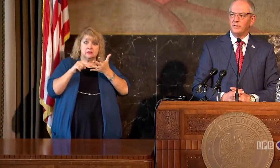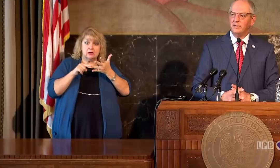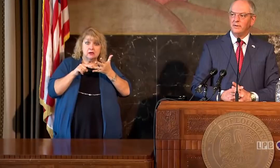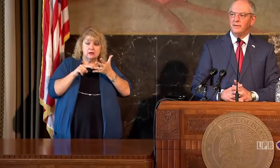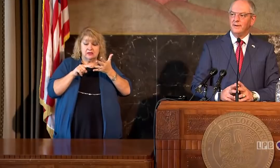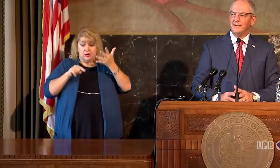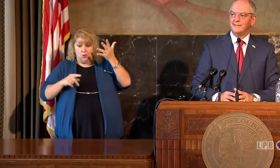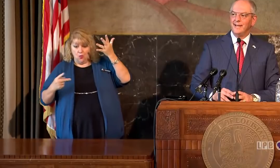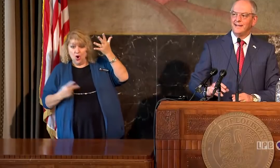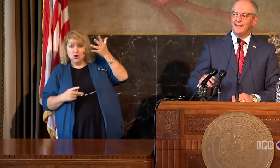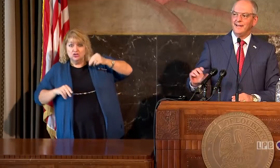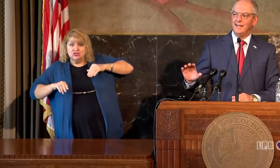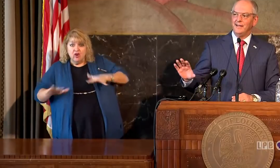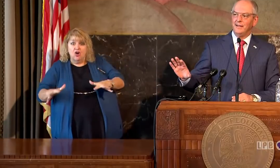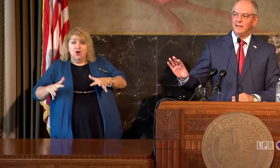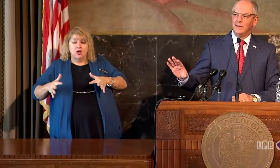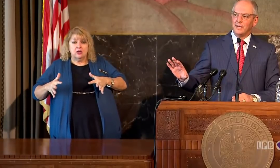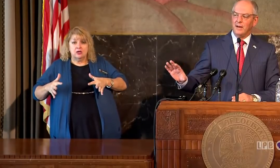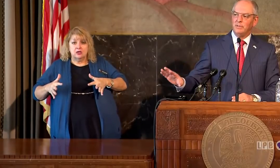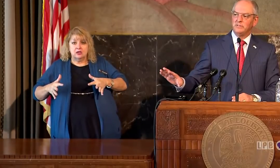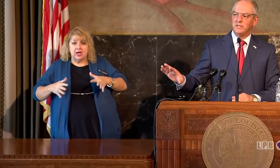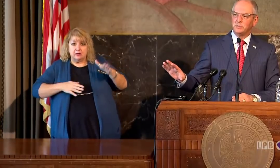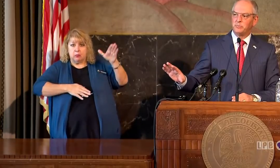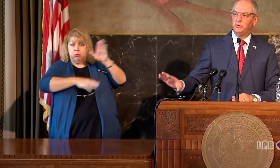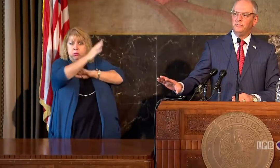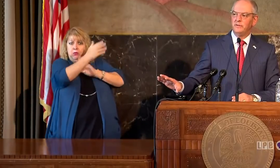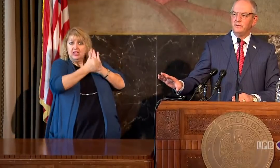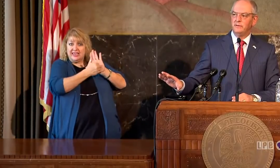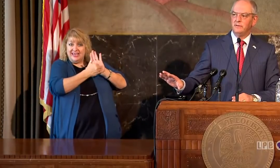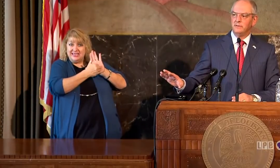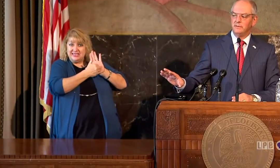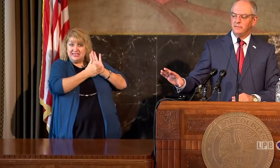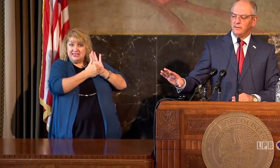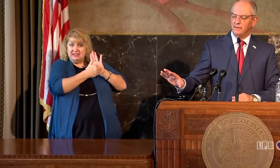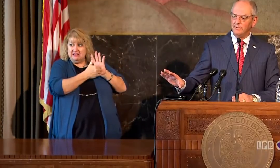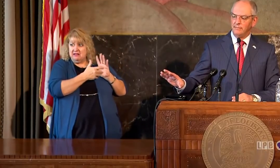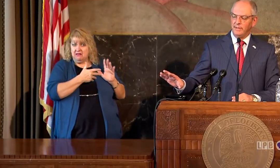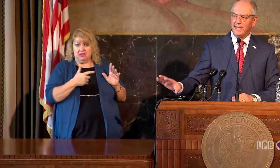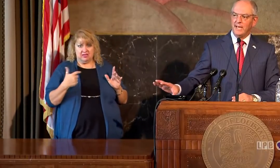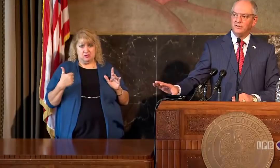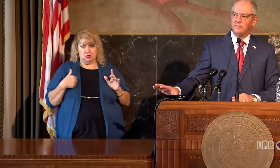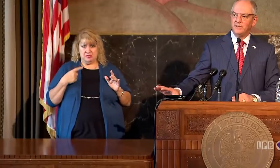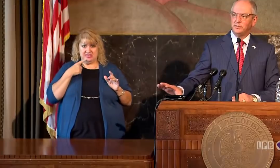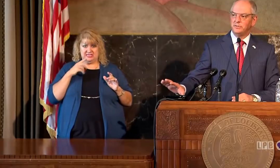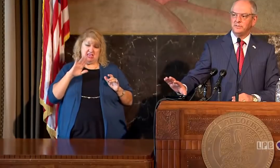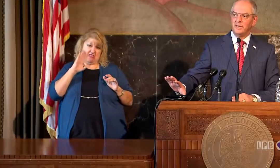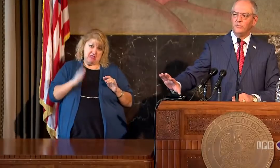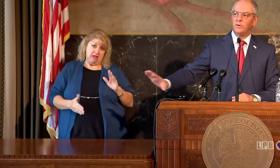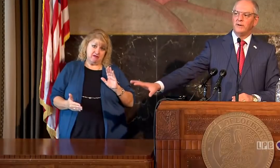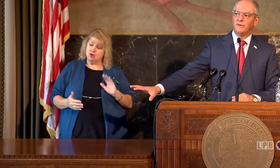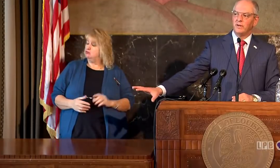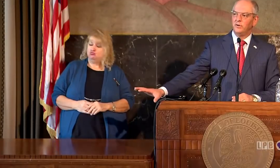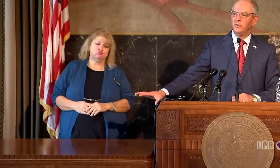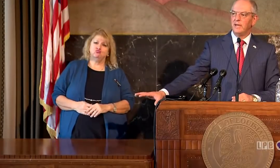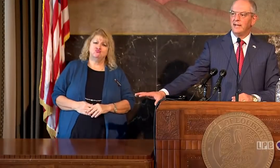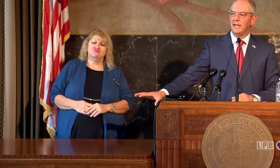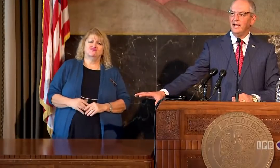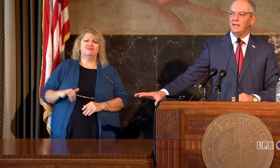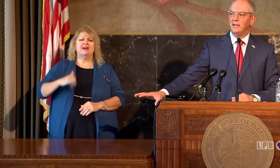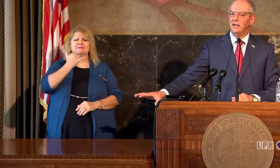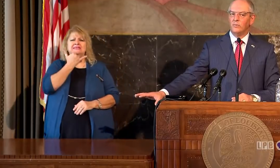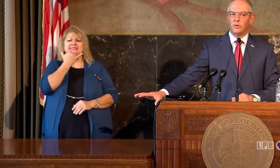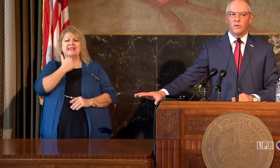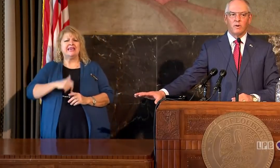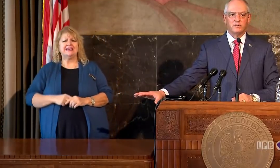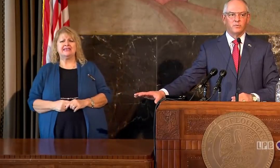to ever take any common sense proven mitigation measures and say we're never going to do that